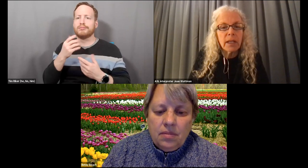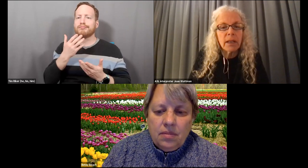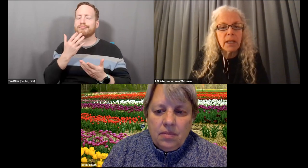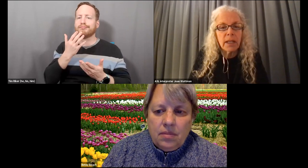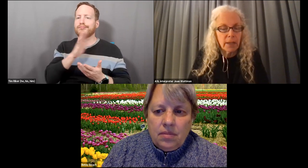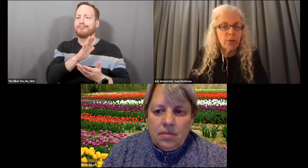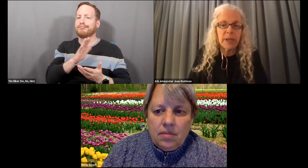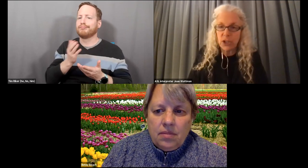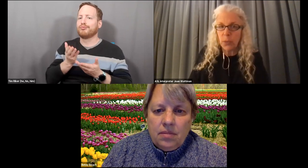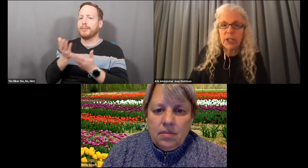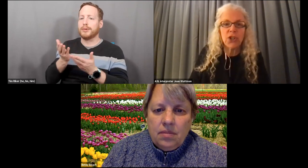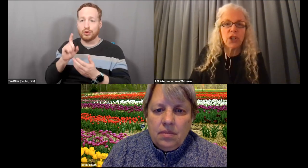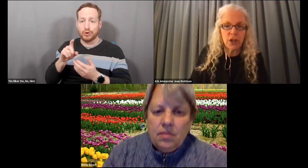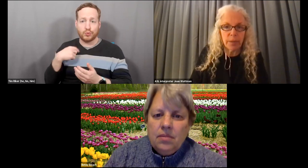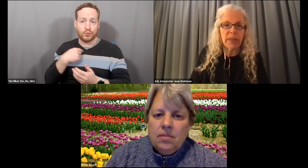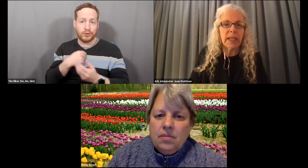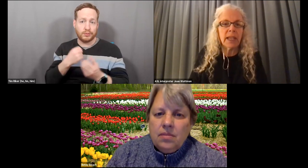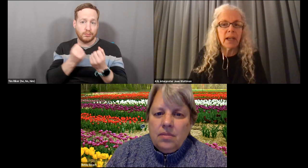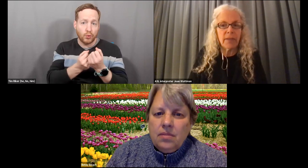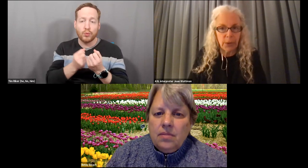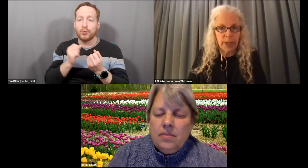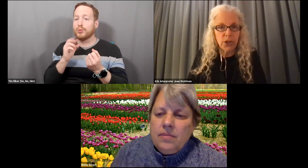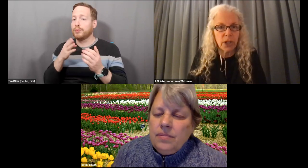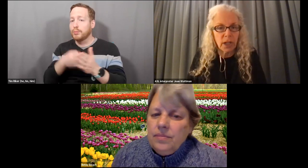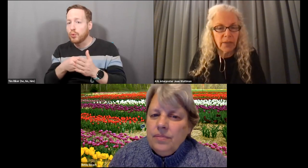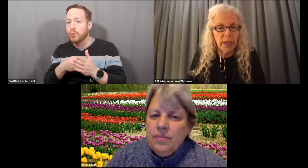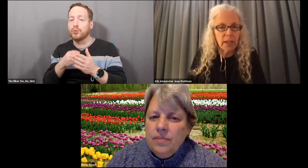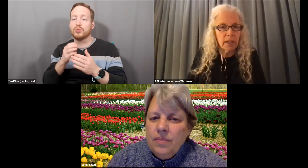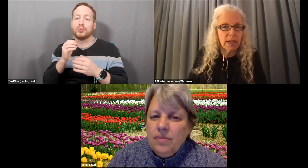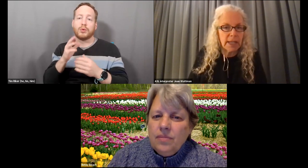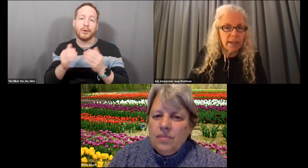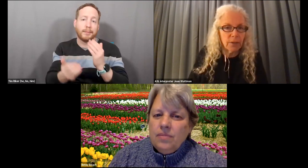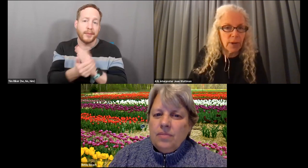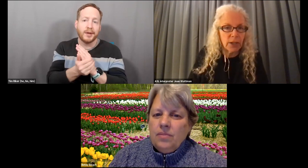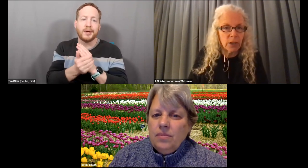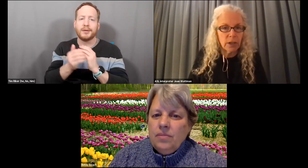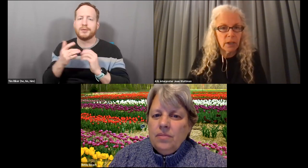the information that we just shared about the evaluation of the executive director?